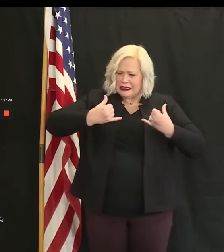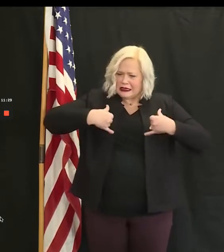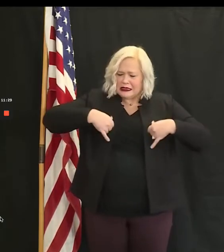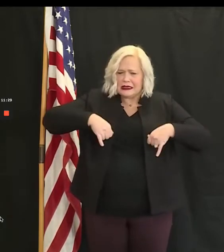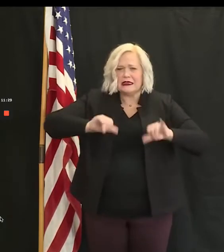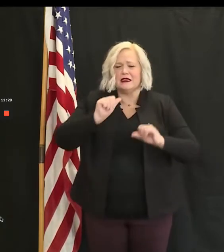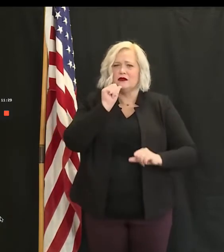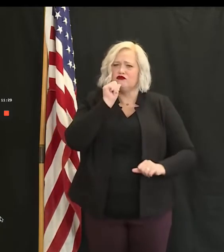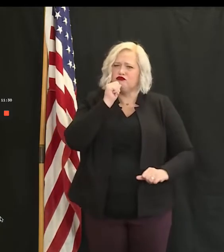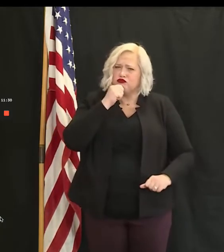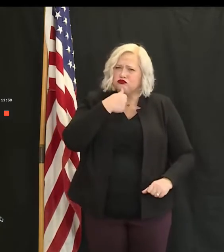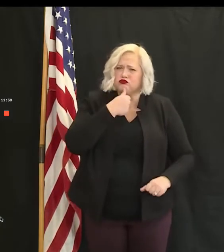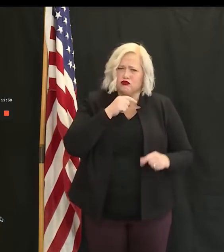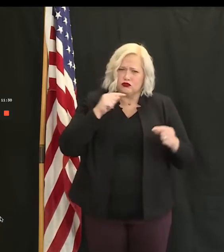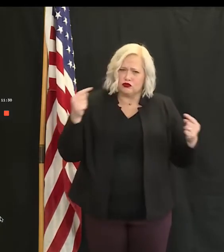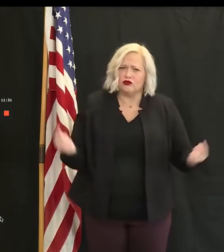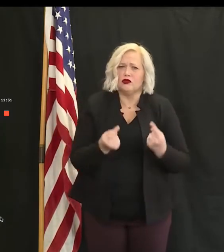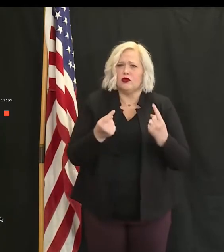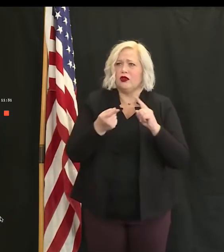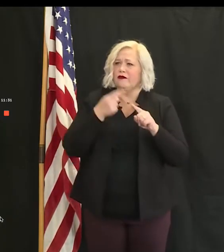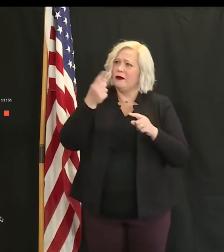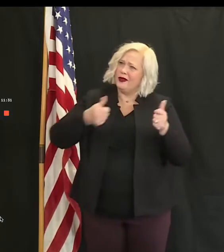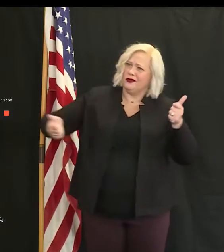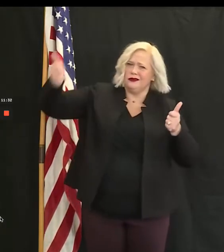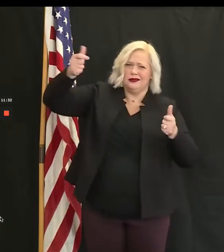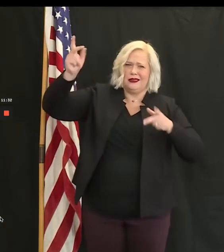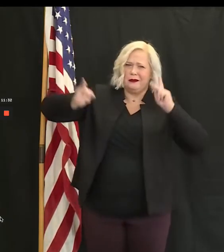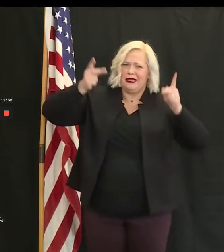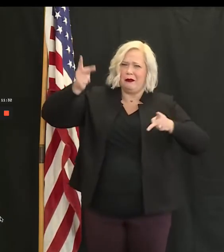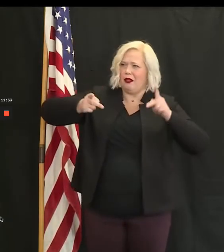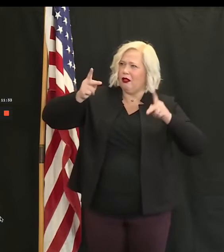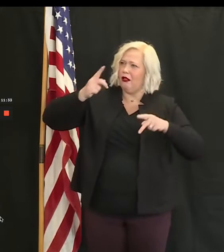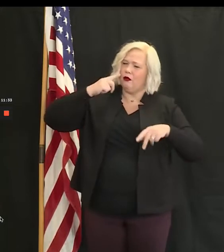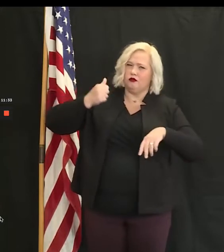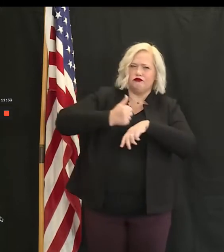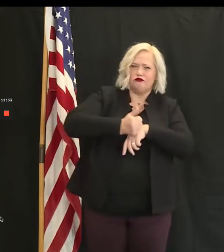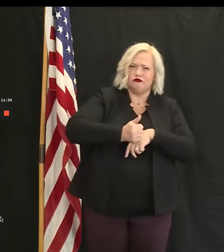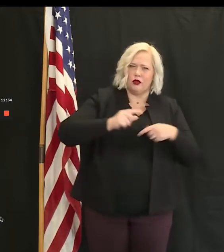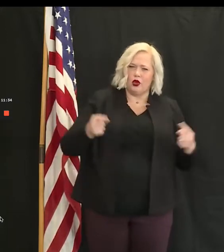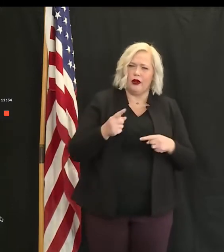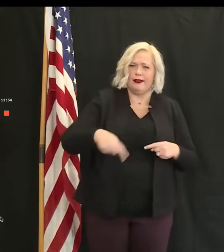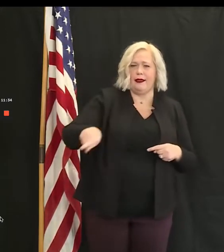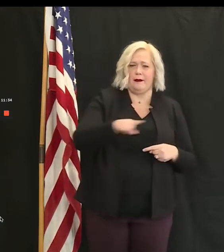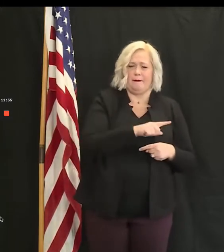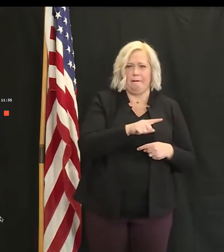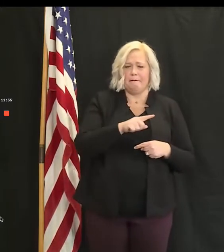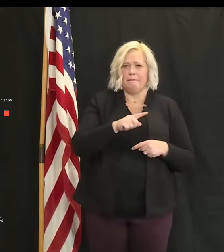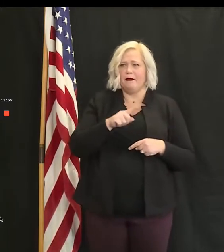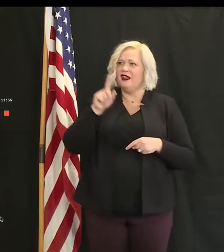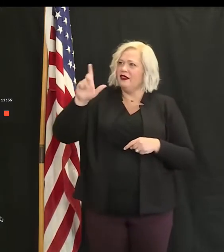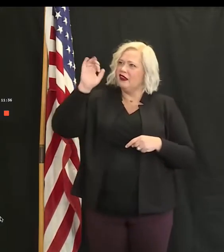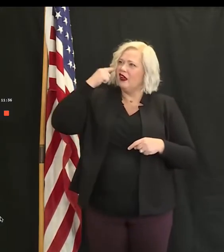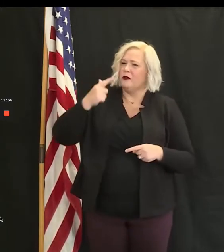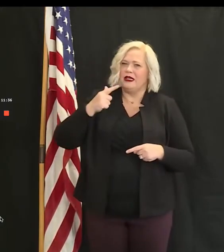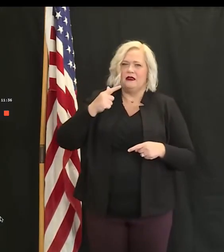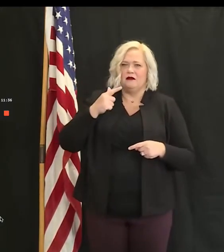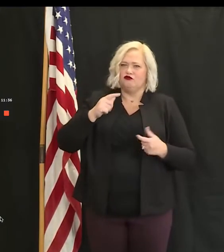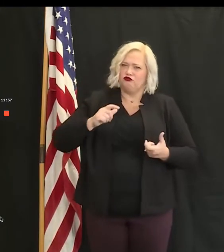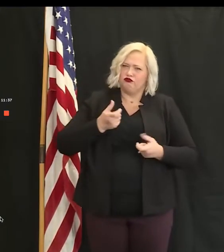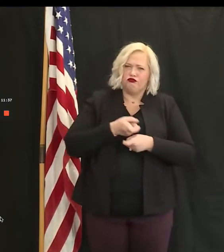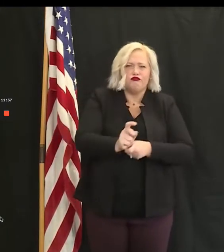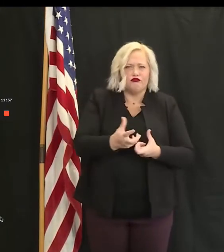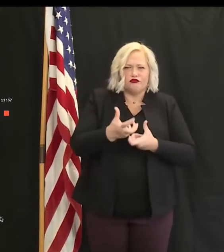from the categorical failure of public officials at all levels of government, who trampled upon their trust